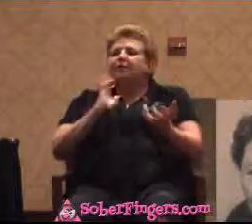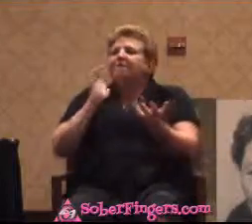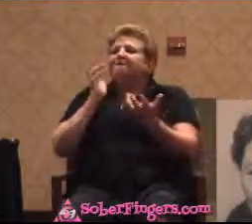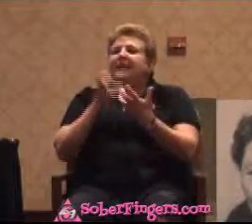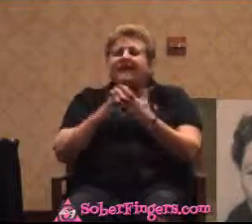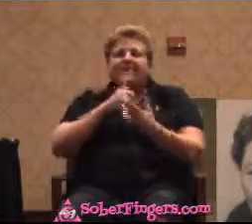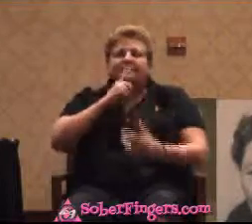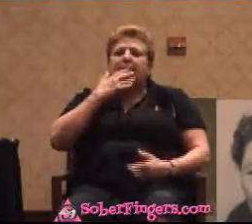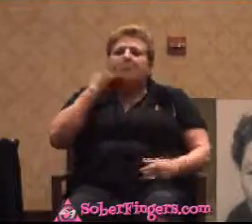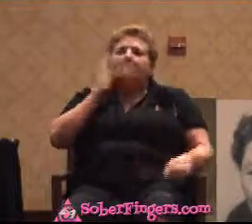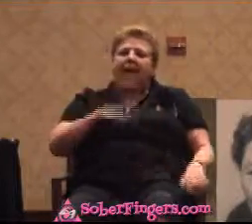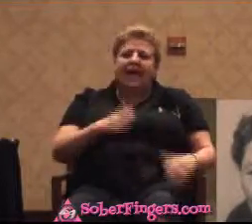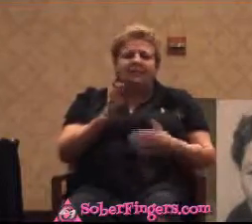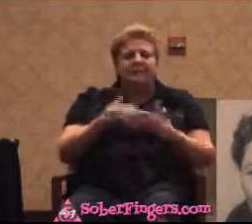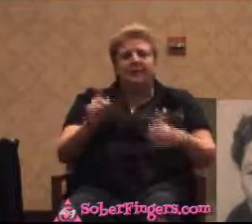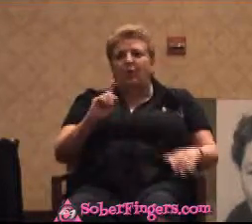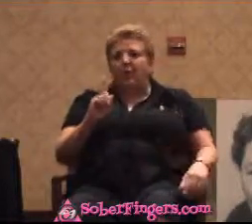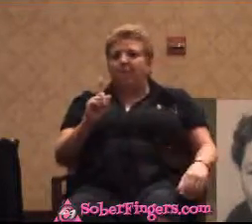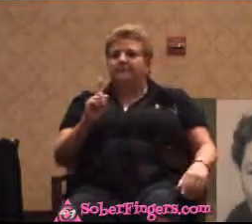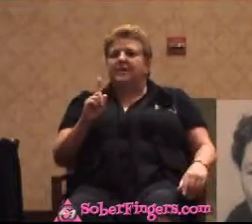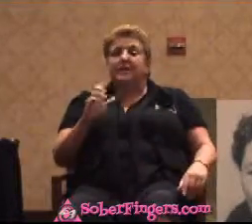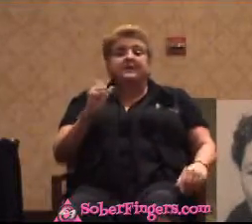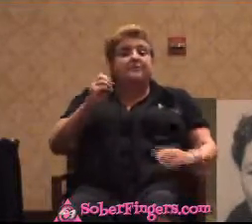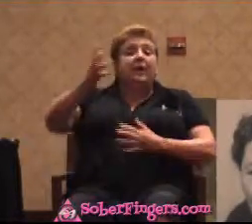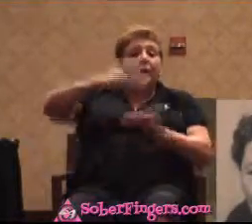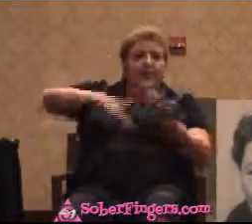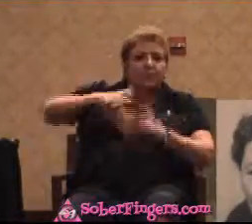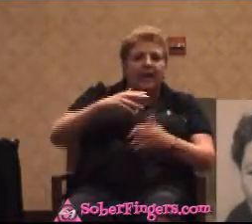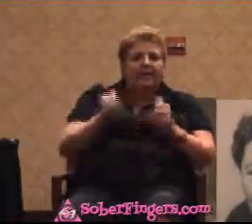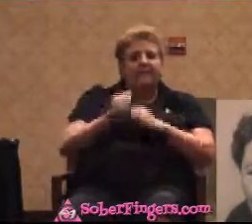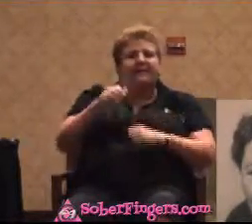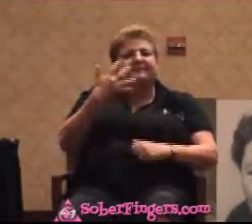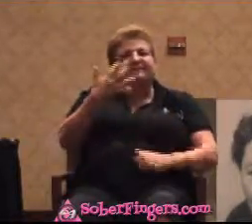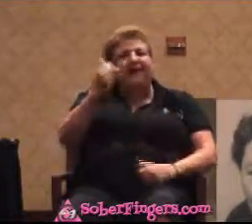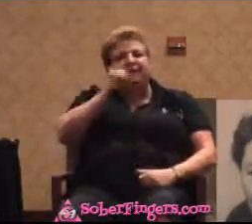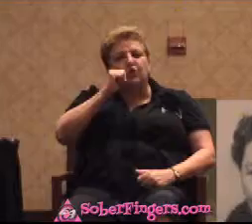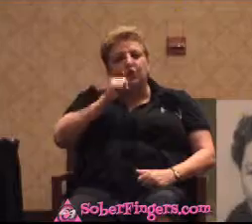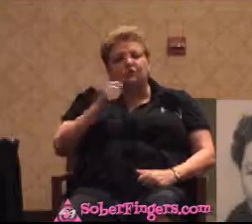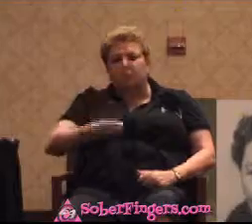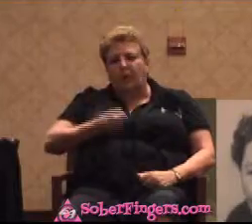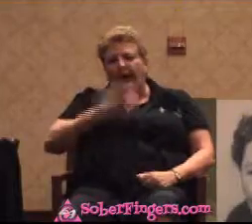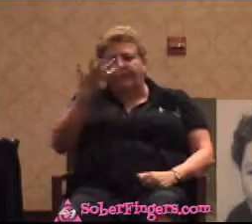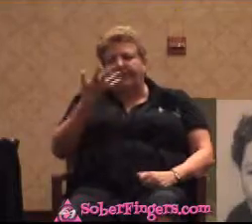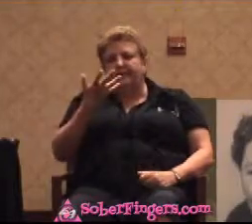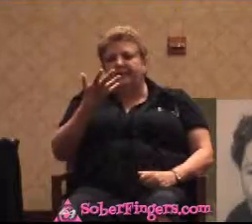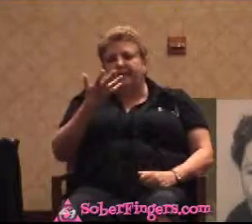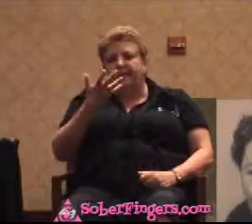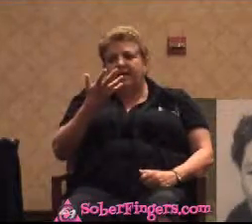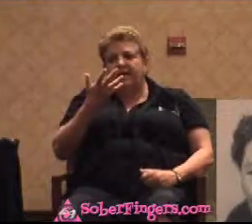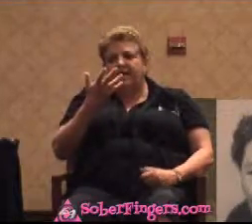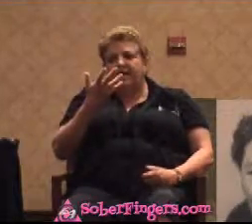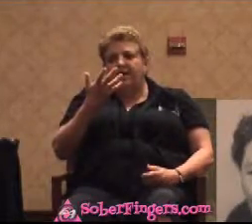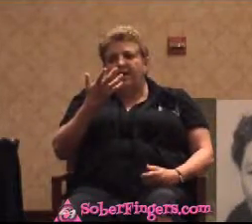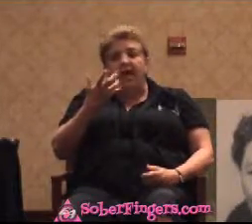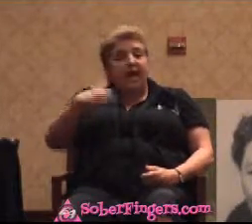way. And I hung out with these 5 white girls. And they could basically do whatever they wanted to.